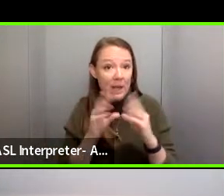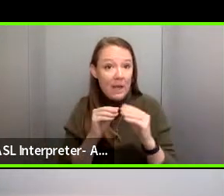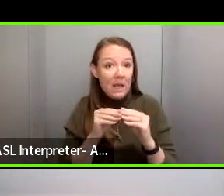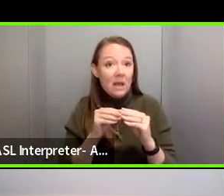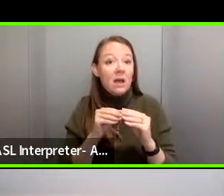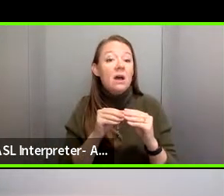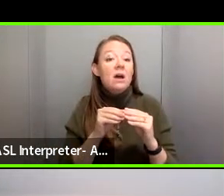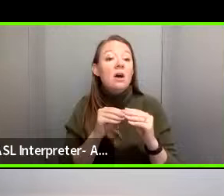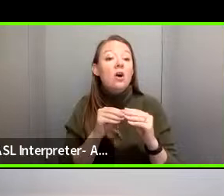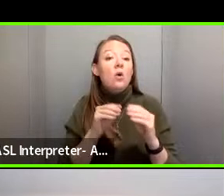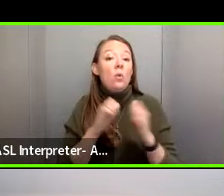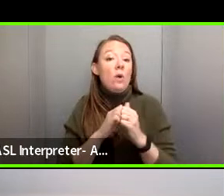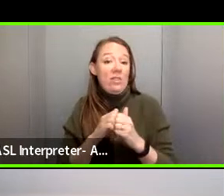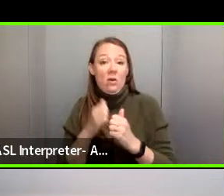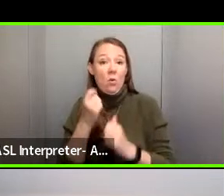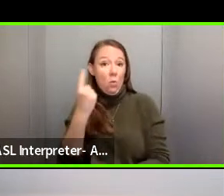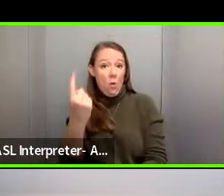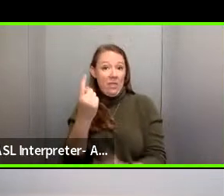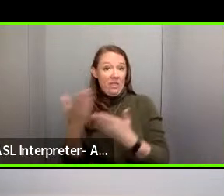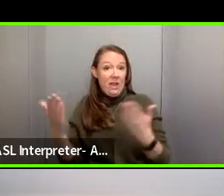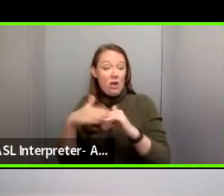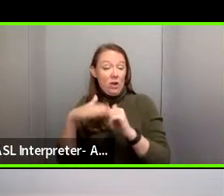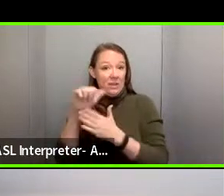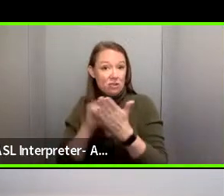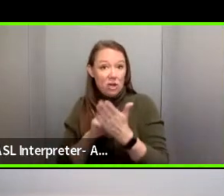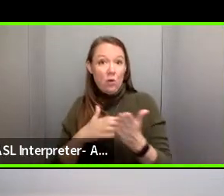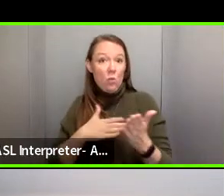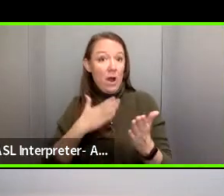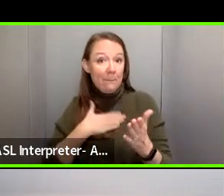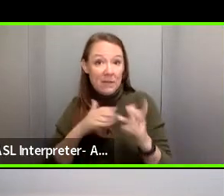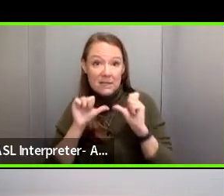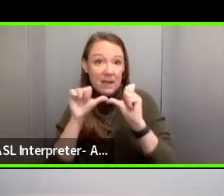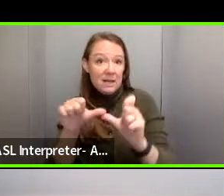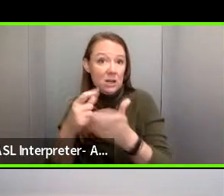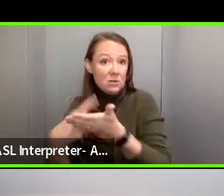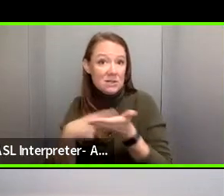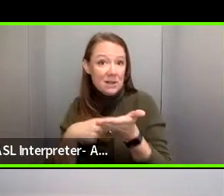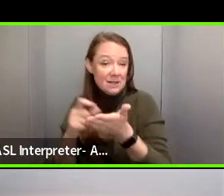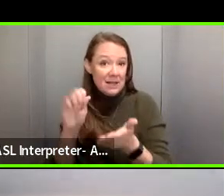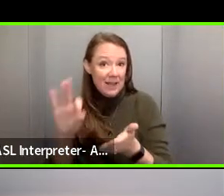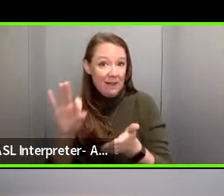item. I think we're all happy to continue that discussion if that makes sense.